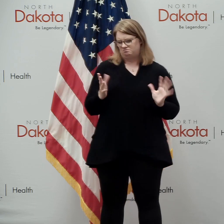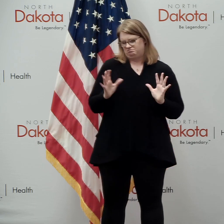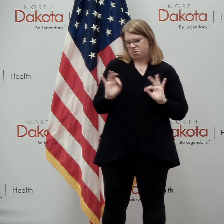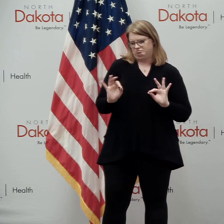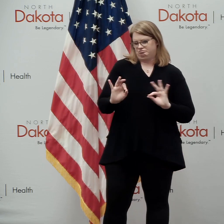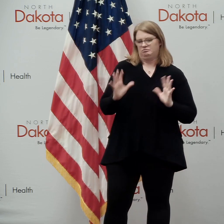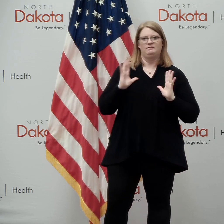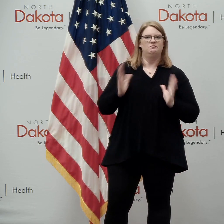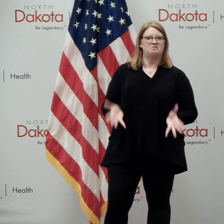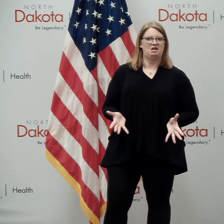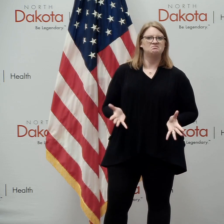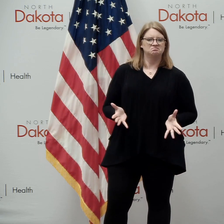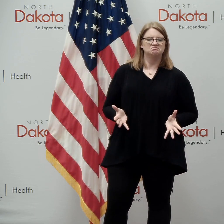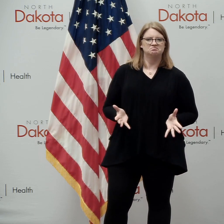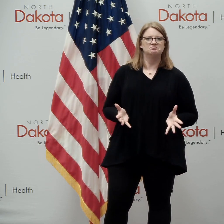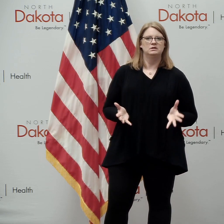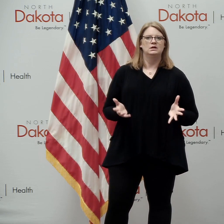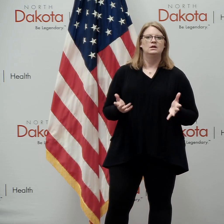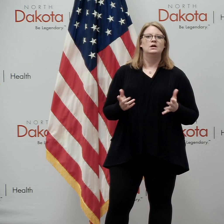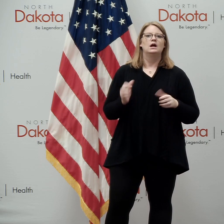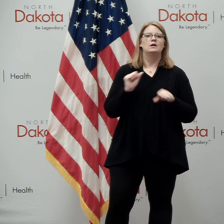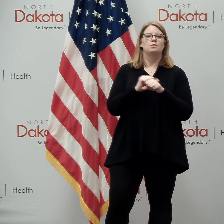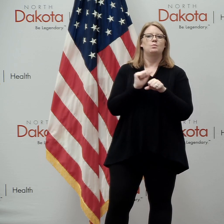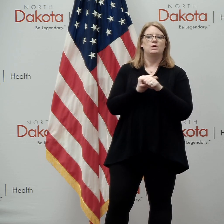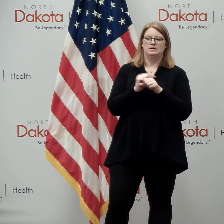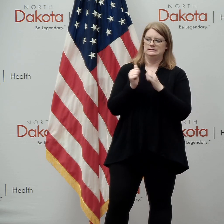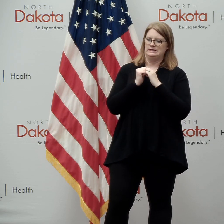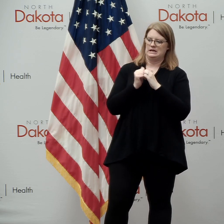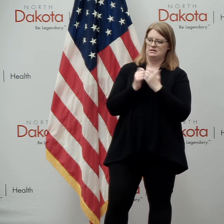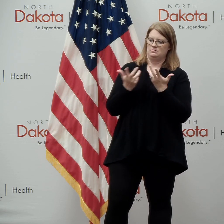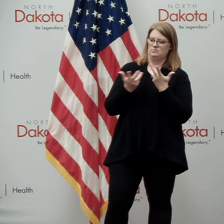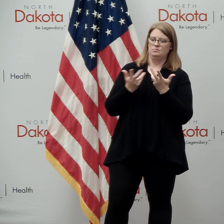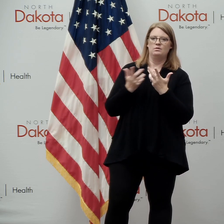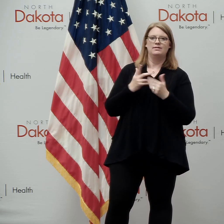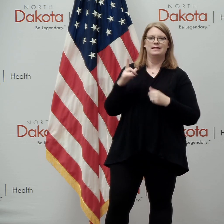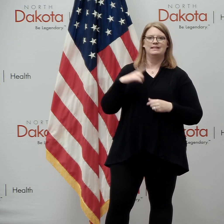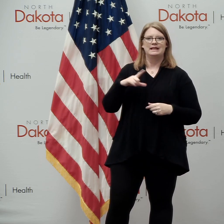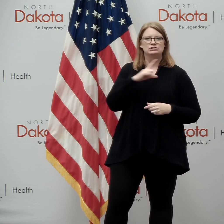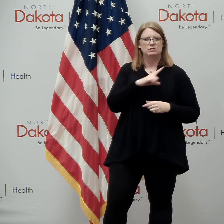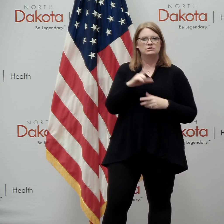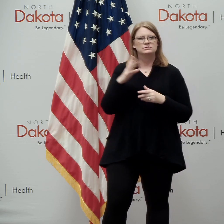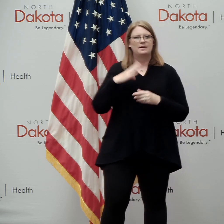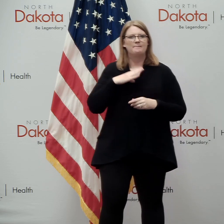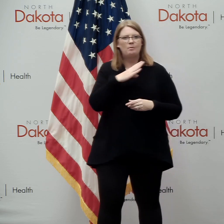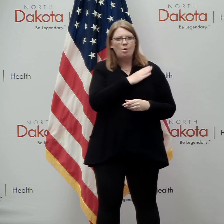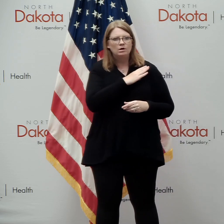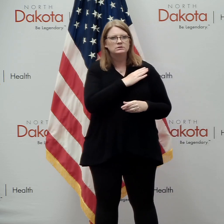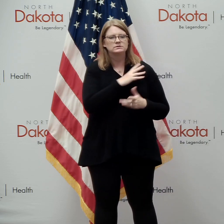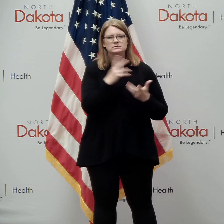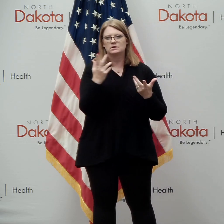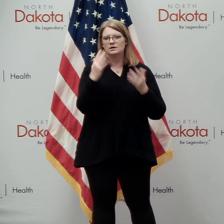and we'll continue to work together, working as one with legislators, with boards, with the teachers unions and